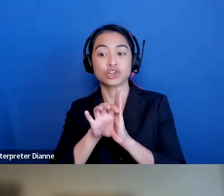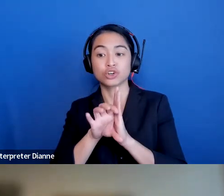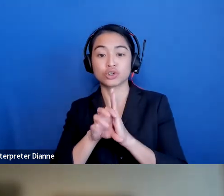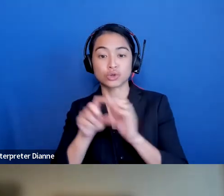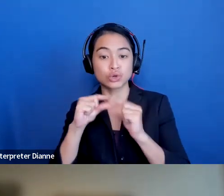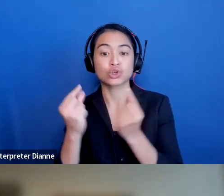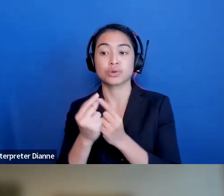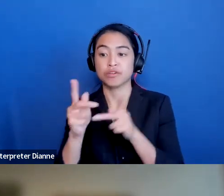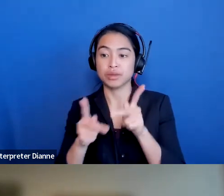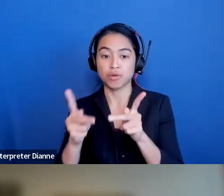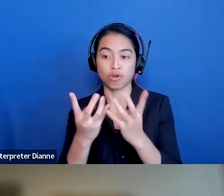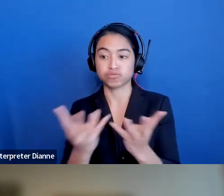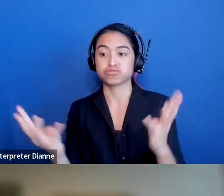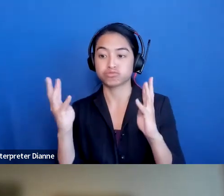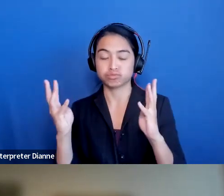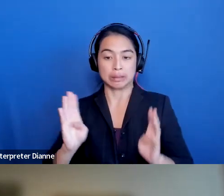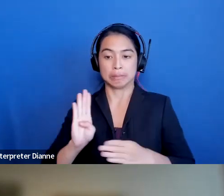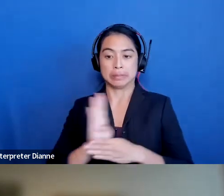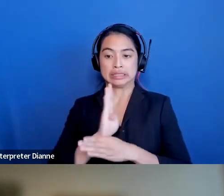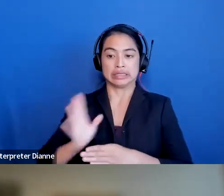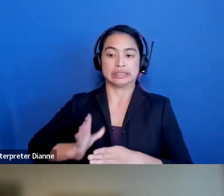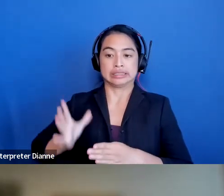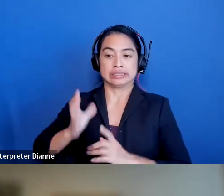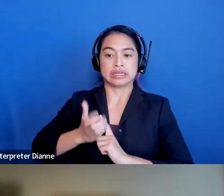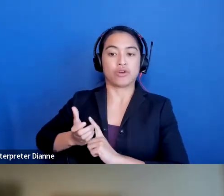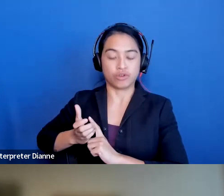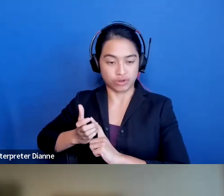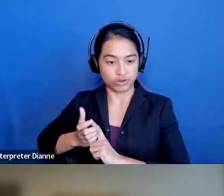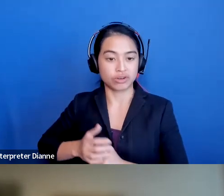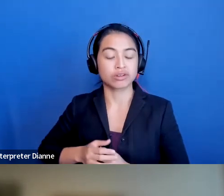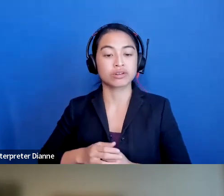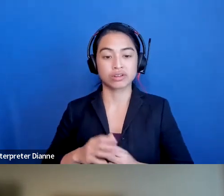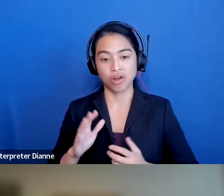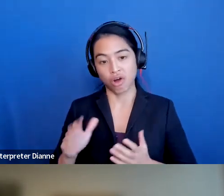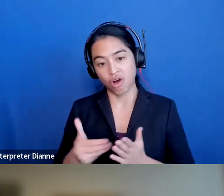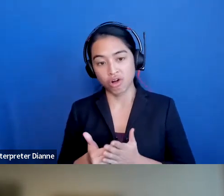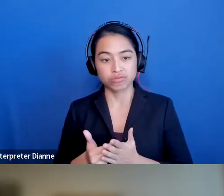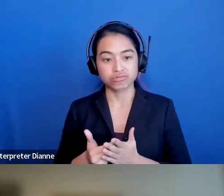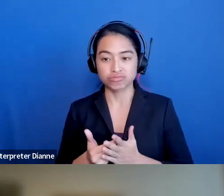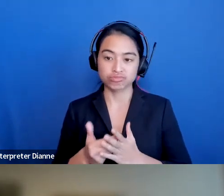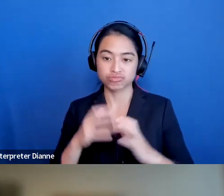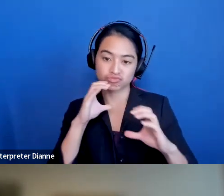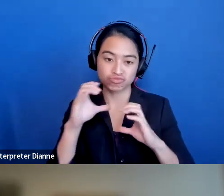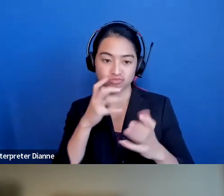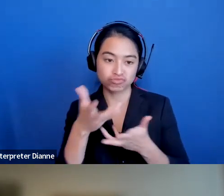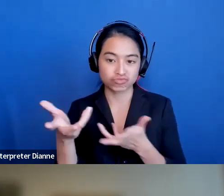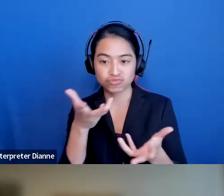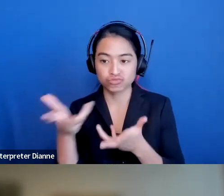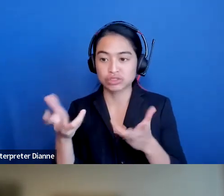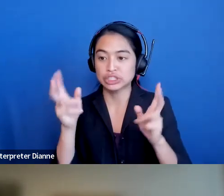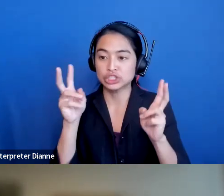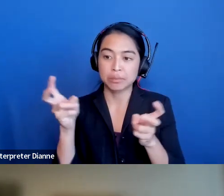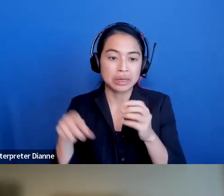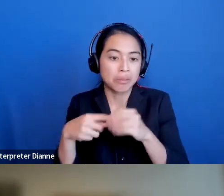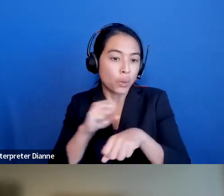people dressed in business attire that are all kind of seem to be conversing over maybe a topic at